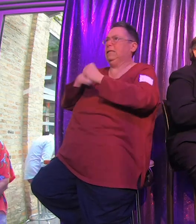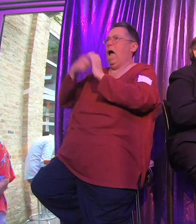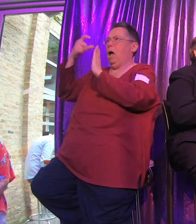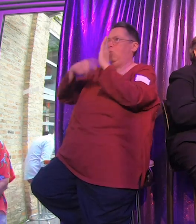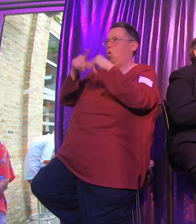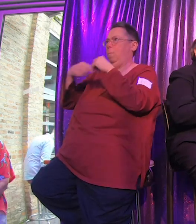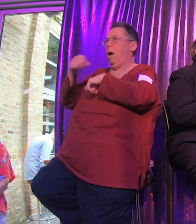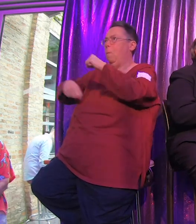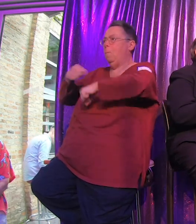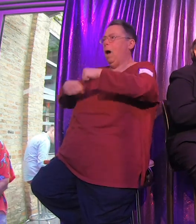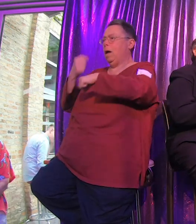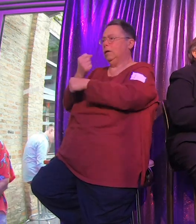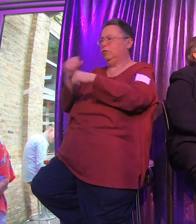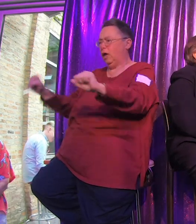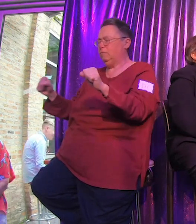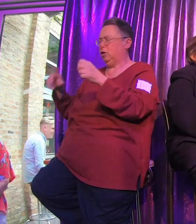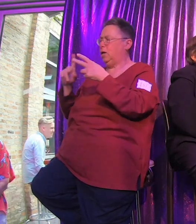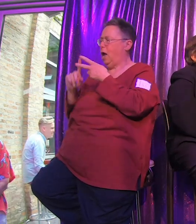bike safety.